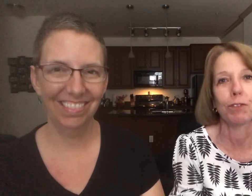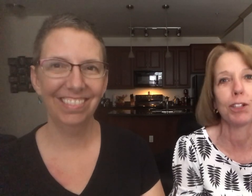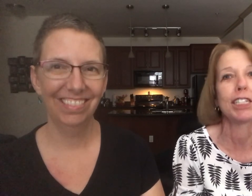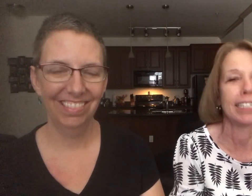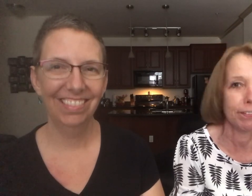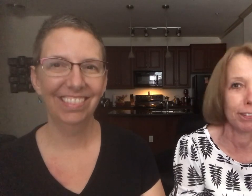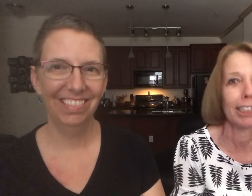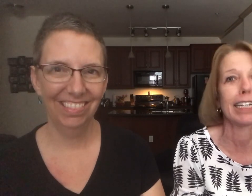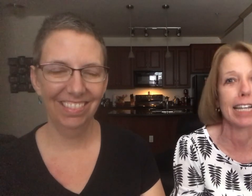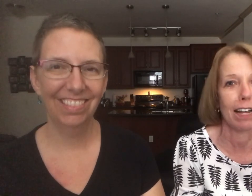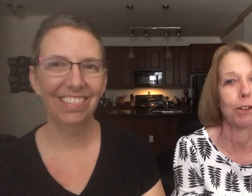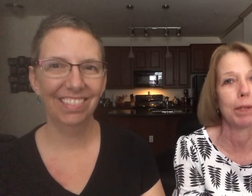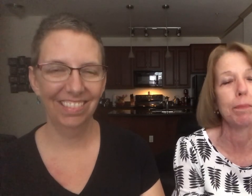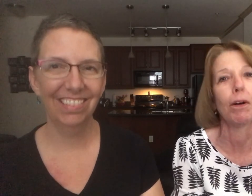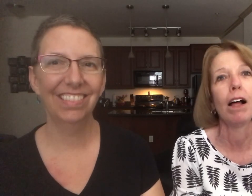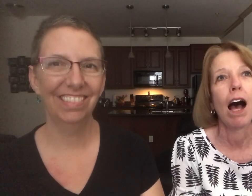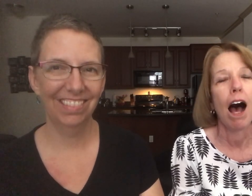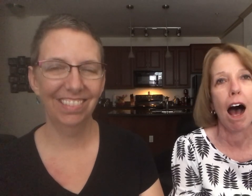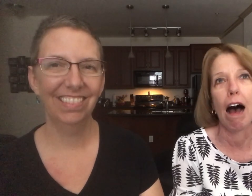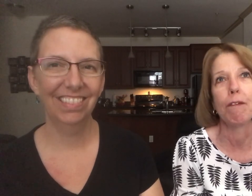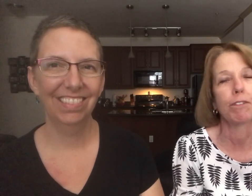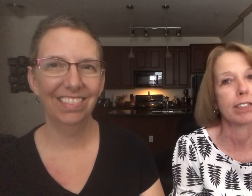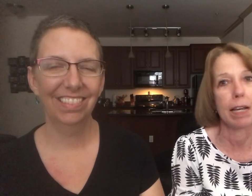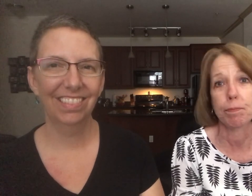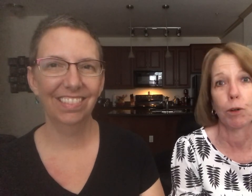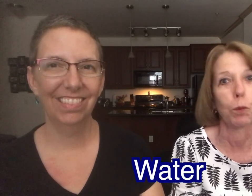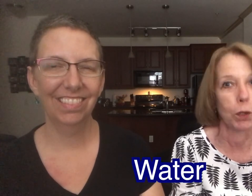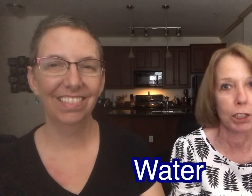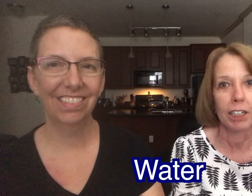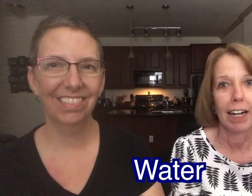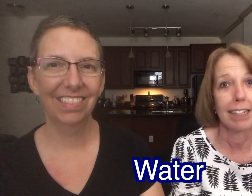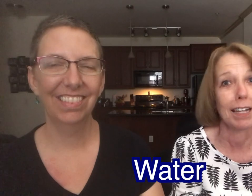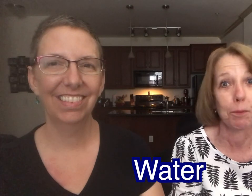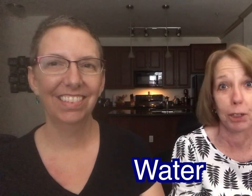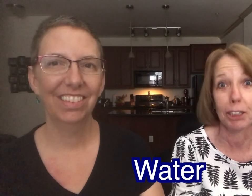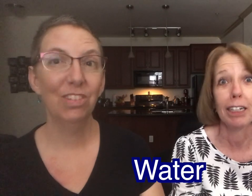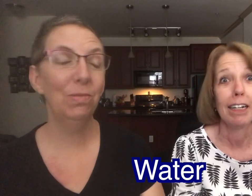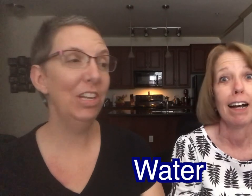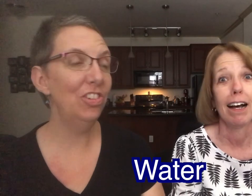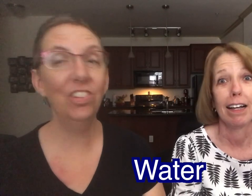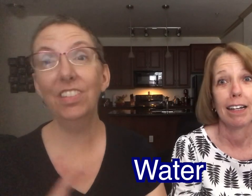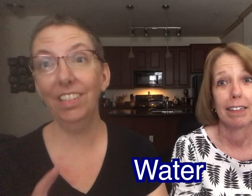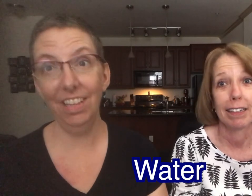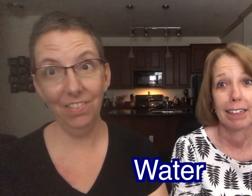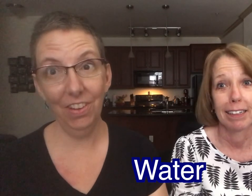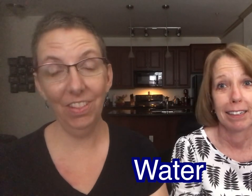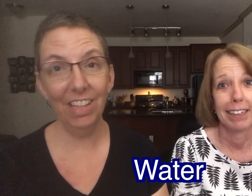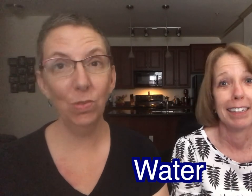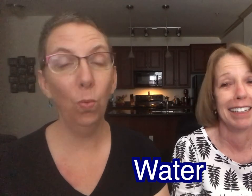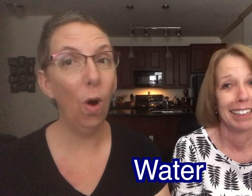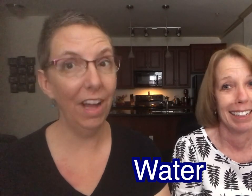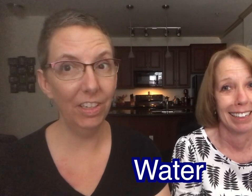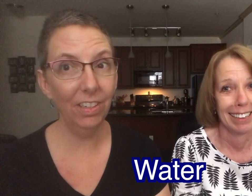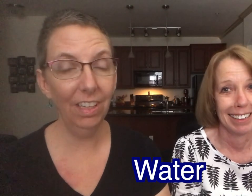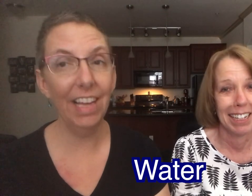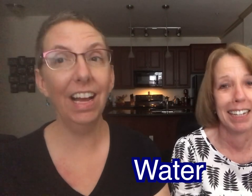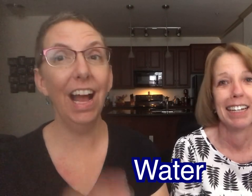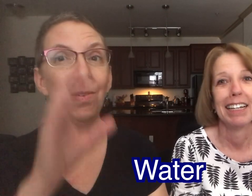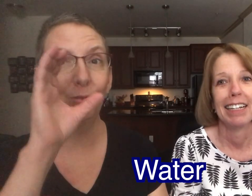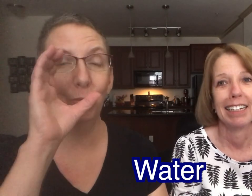words differently than other people. For example, water. I say water. Which, just to let you know, that's water. Like, I will